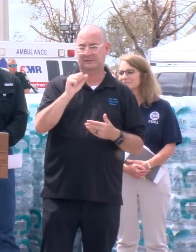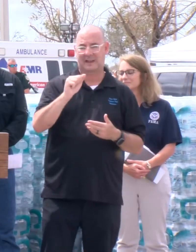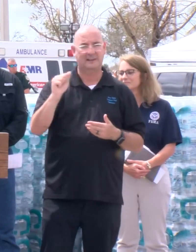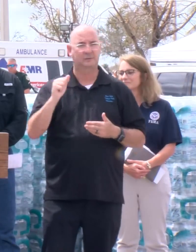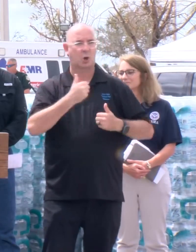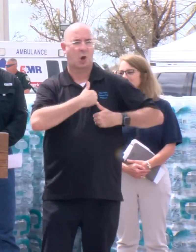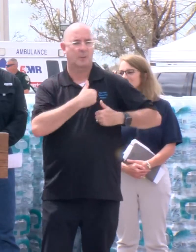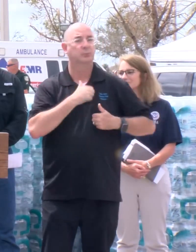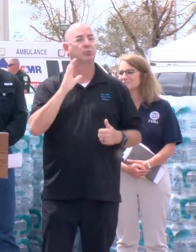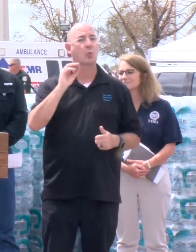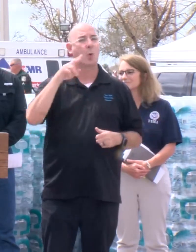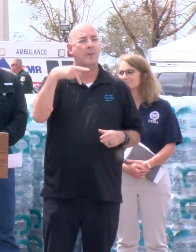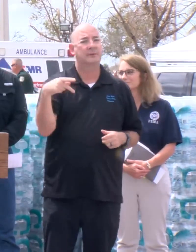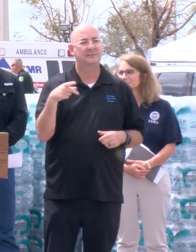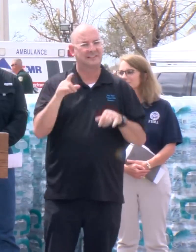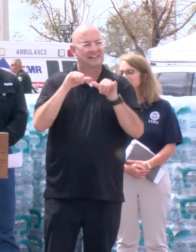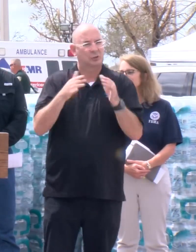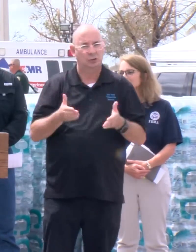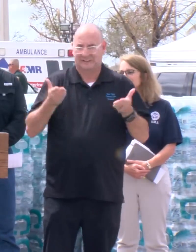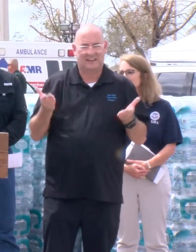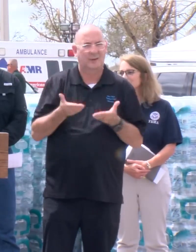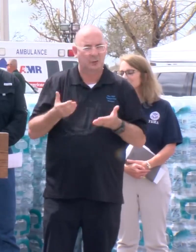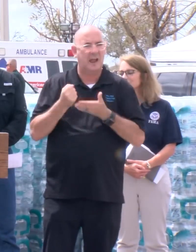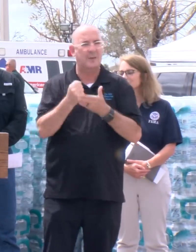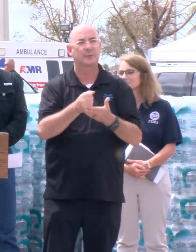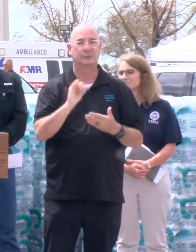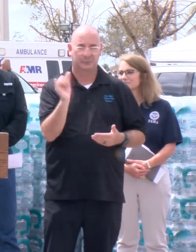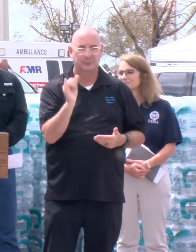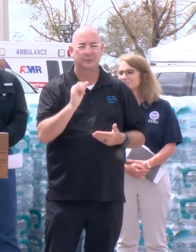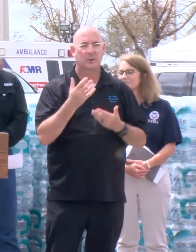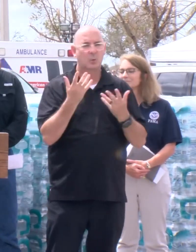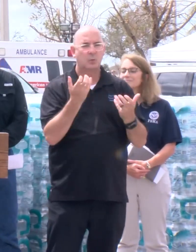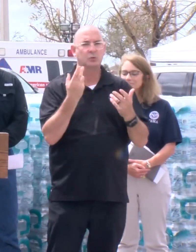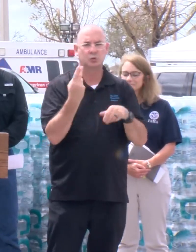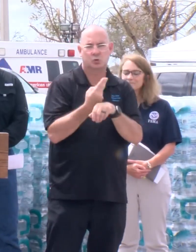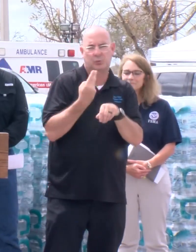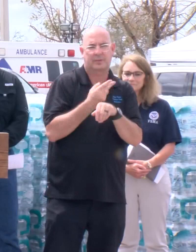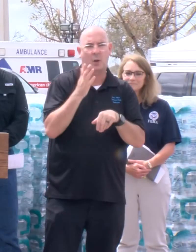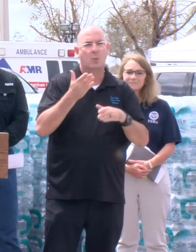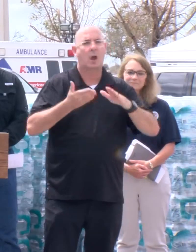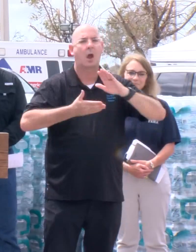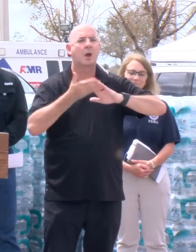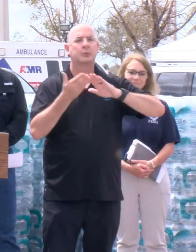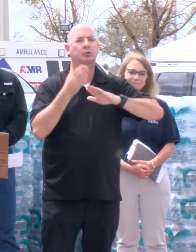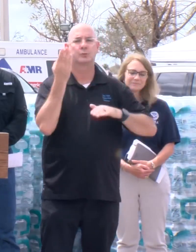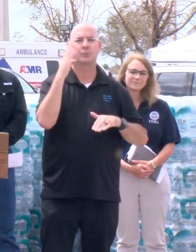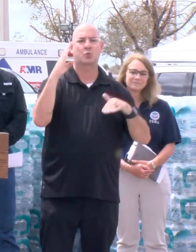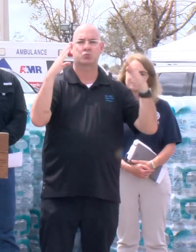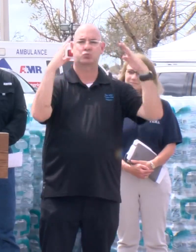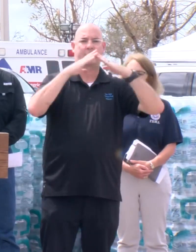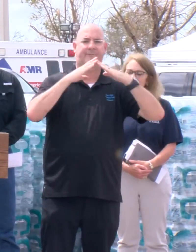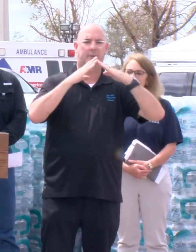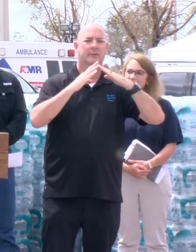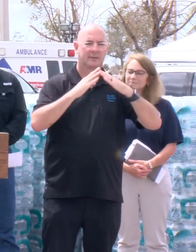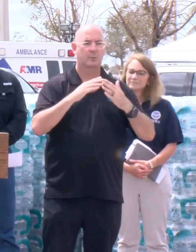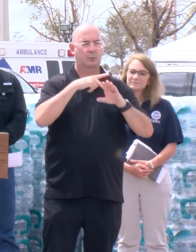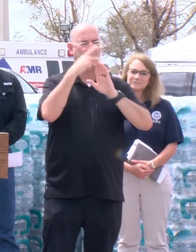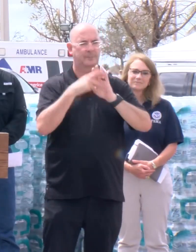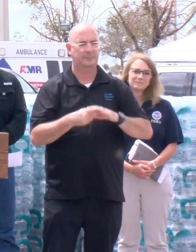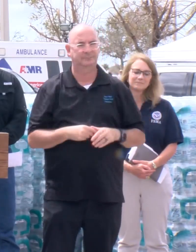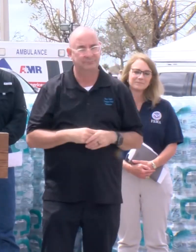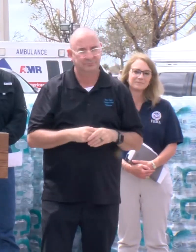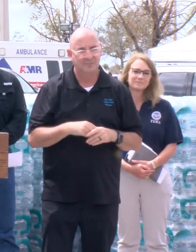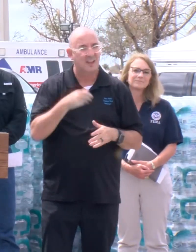help those interested in utilizing the Operation Blue Roof program. So if you remember at our pods,